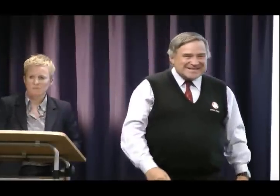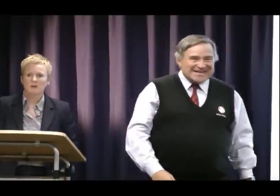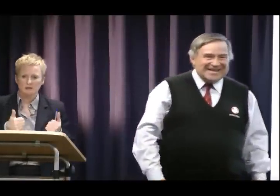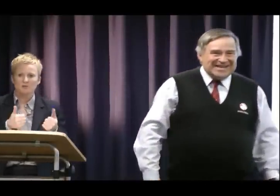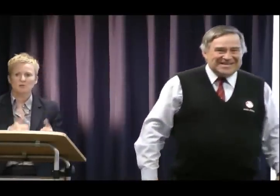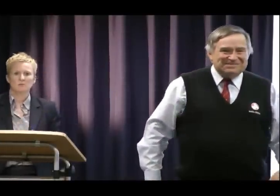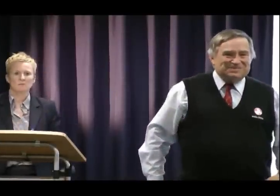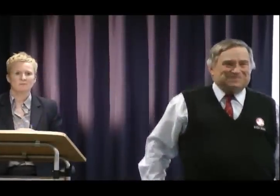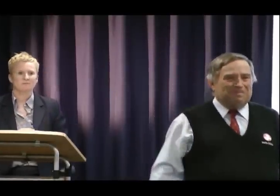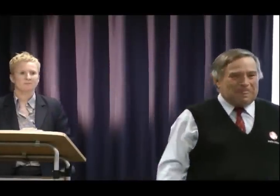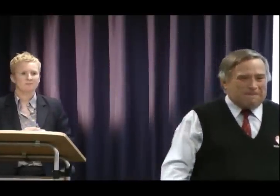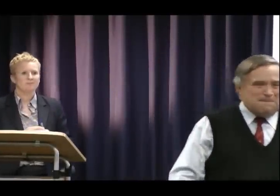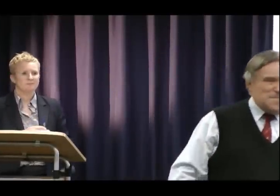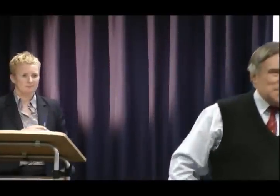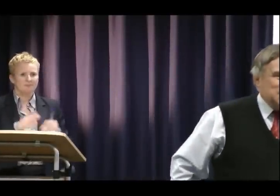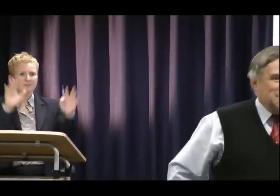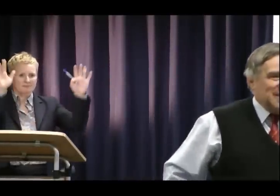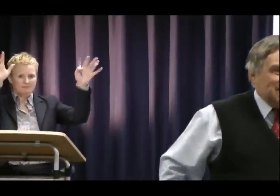breaks.